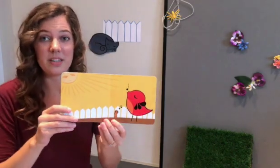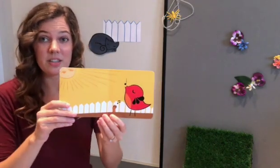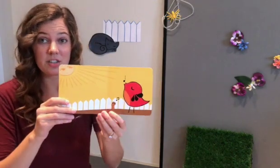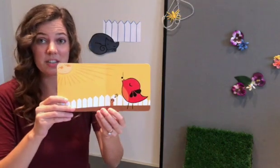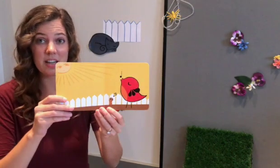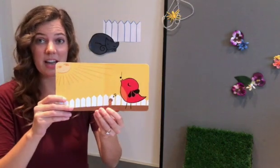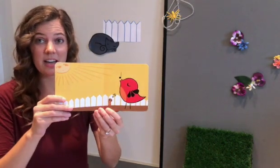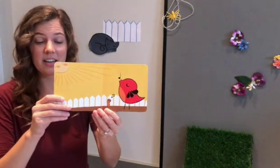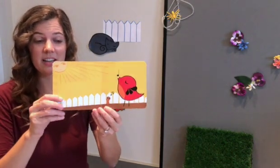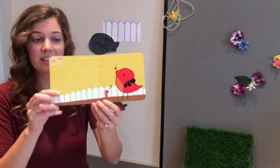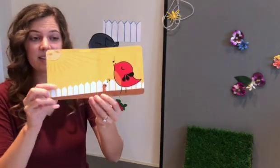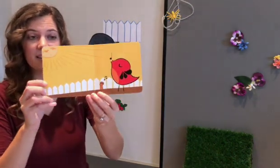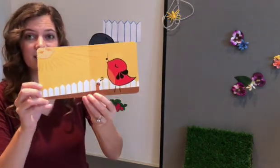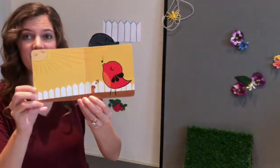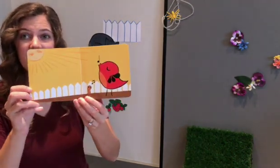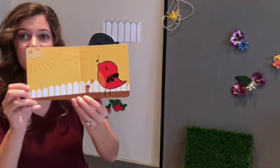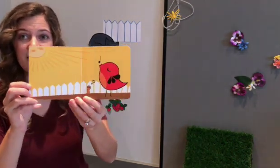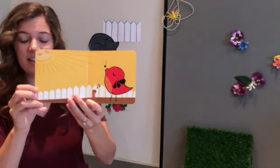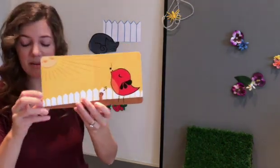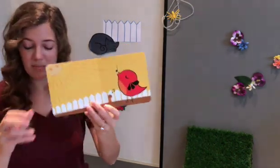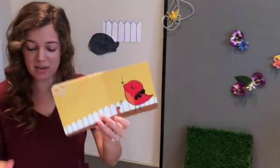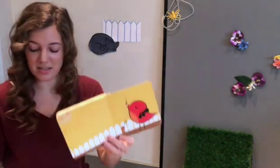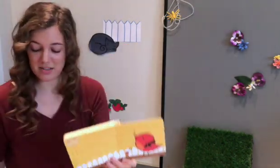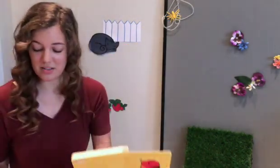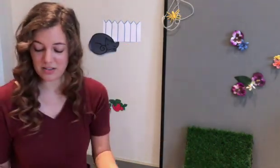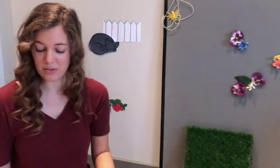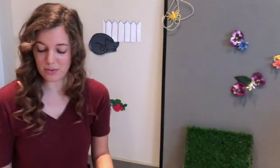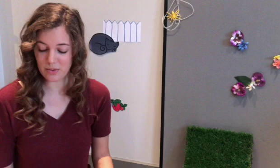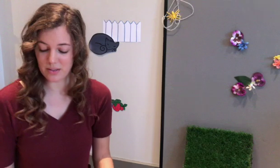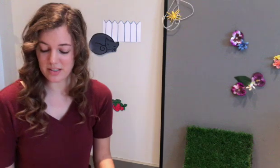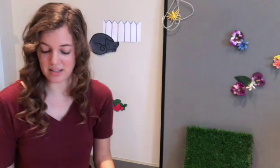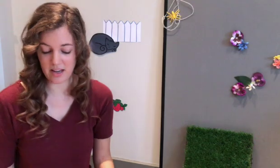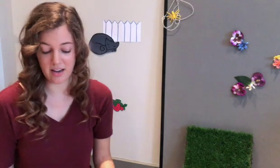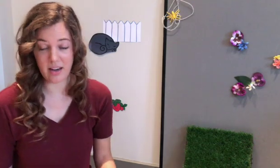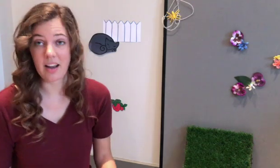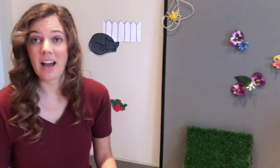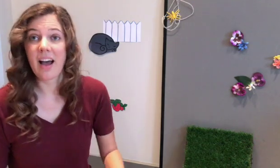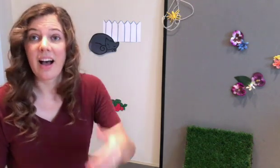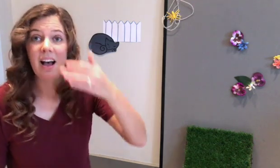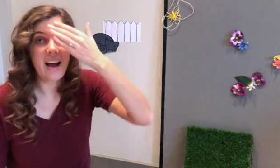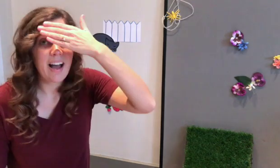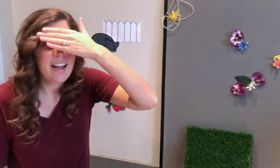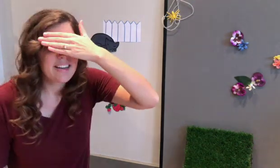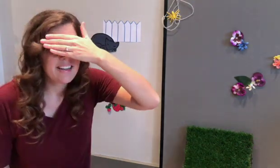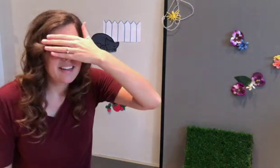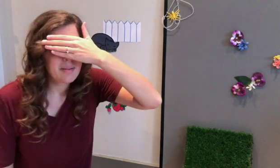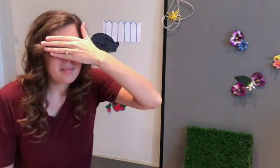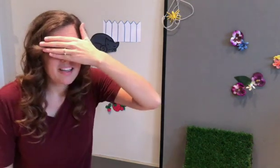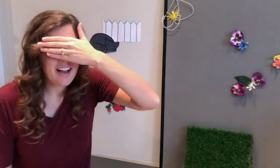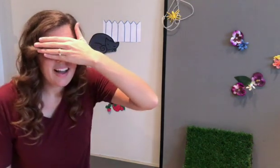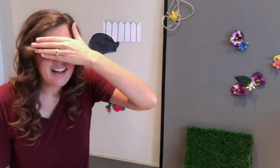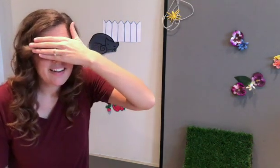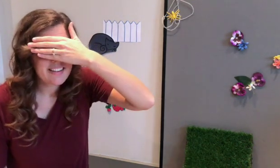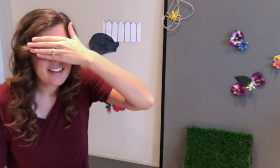Mr. Sun, Sun, Mr. Golden Sun, hiding behind